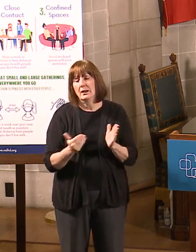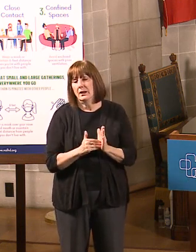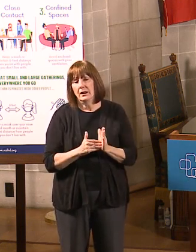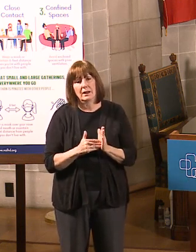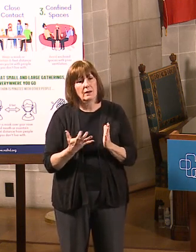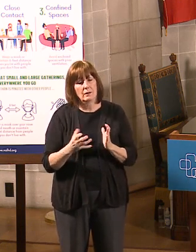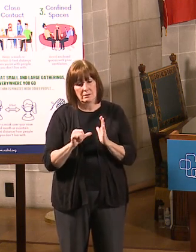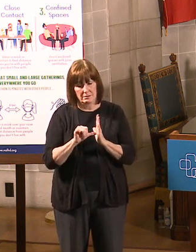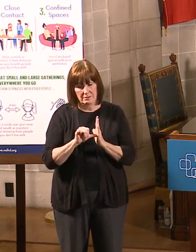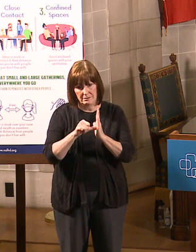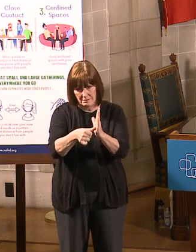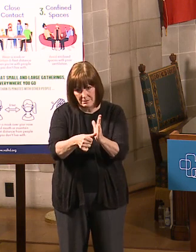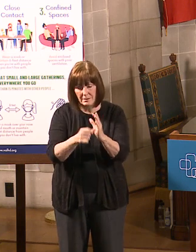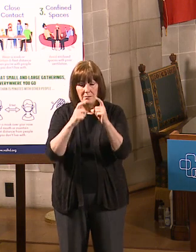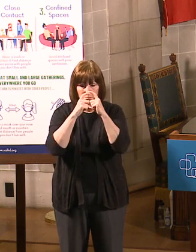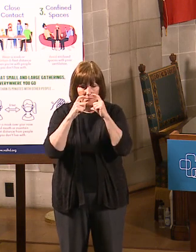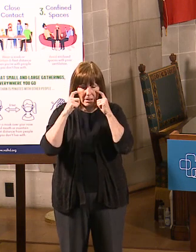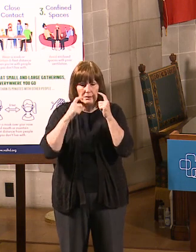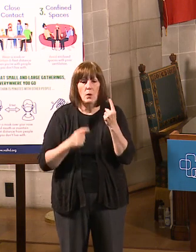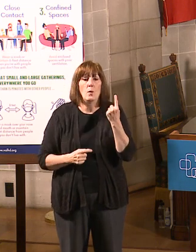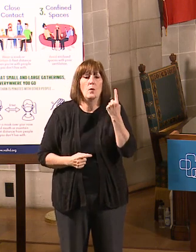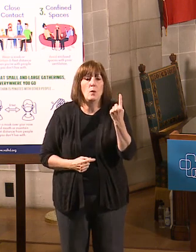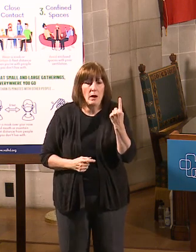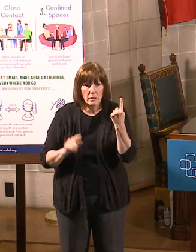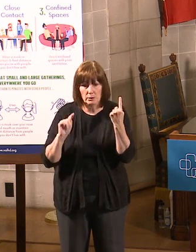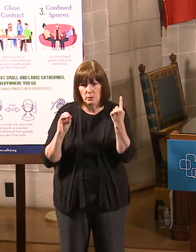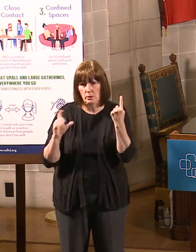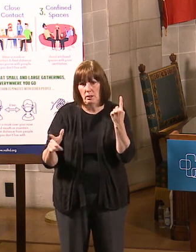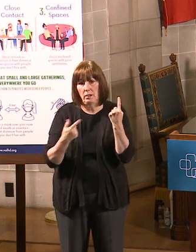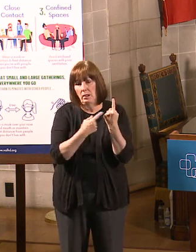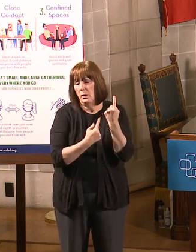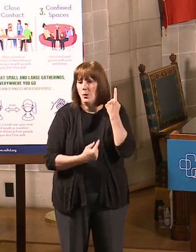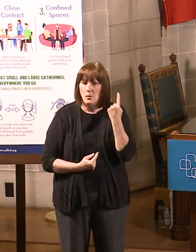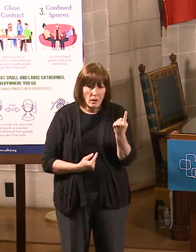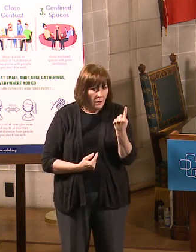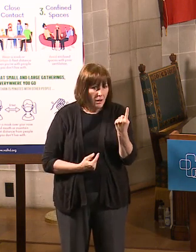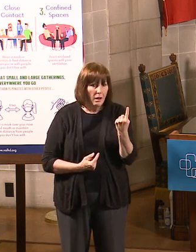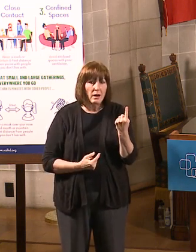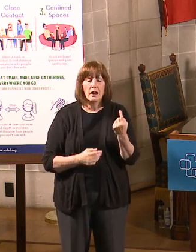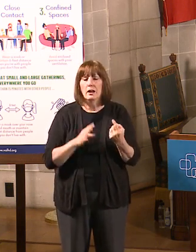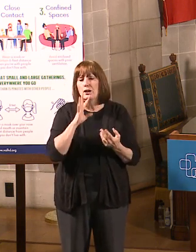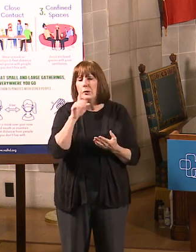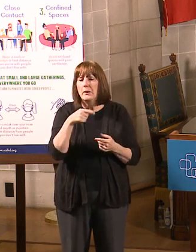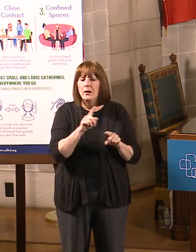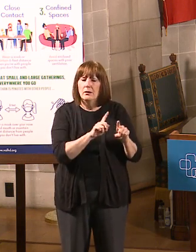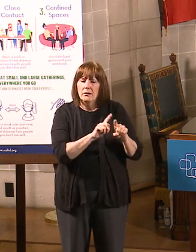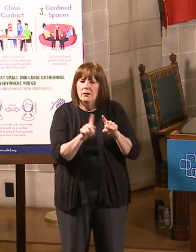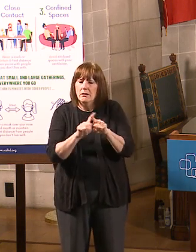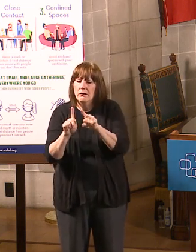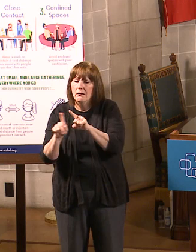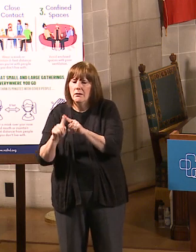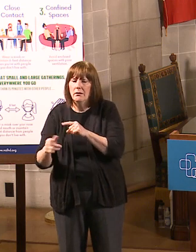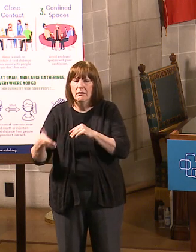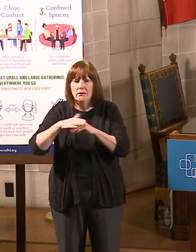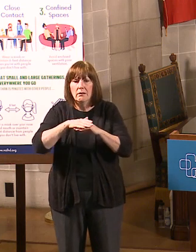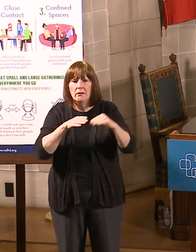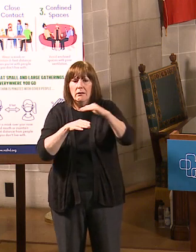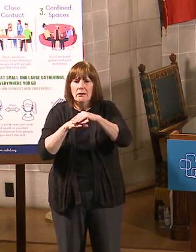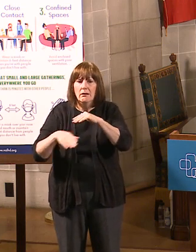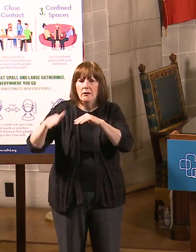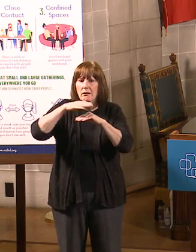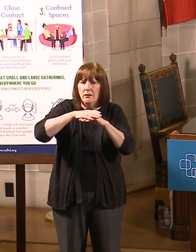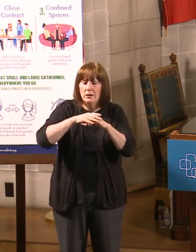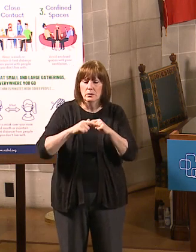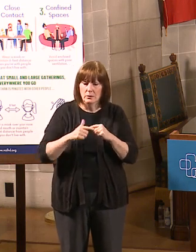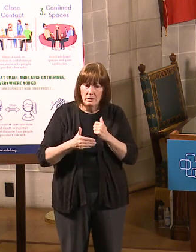here is that masks are just one of the tools that we have. We've often talked about that Swiss cheese layer of things that we do. Masks are